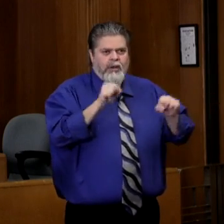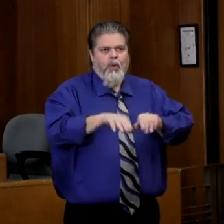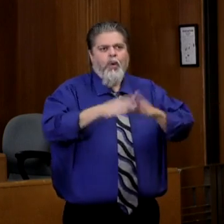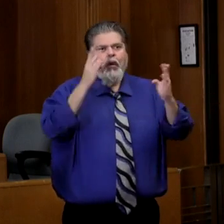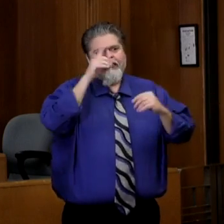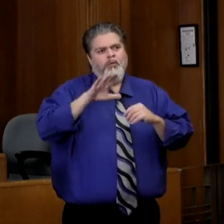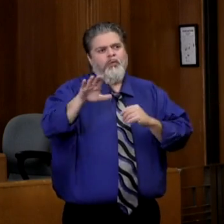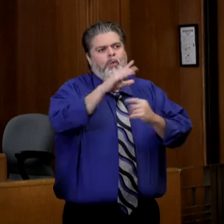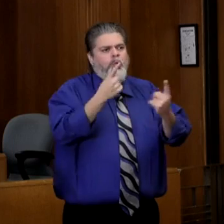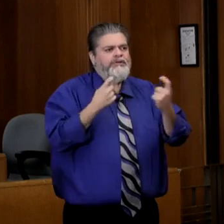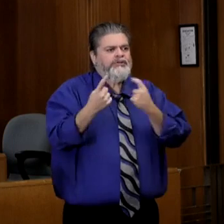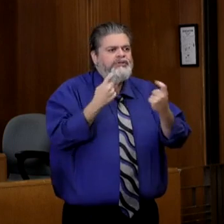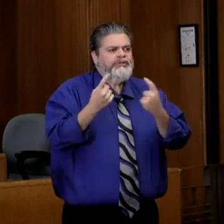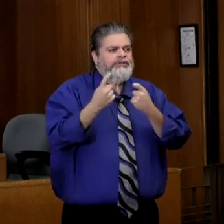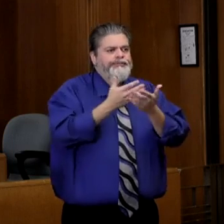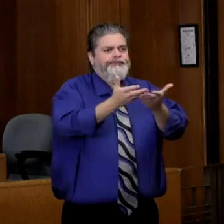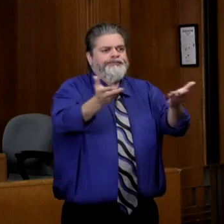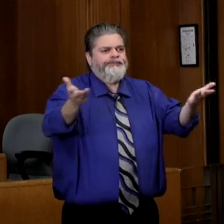questions.